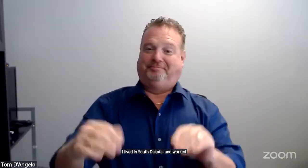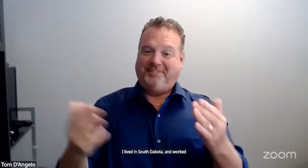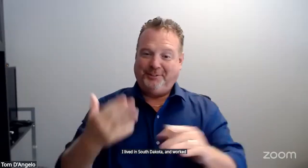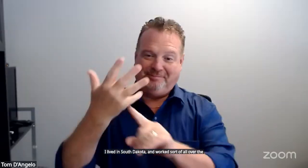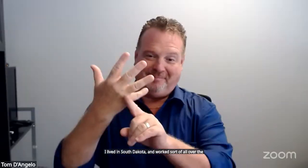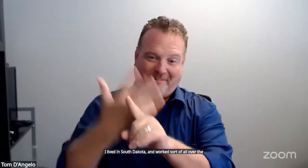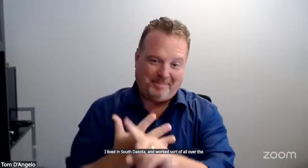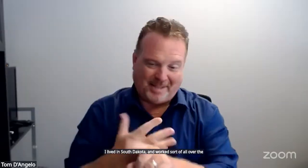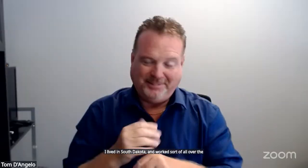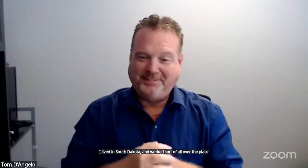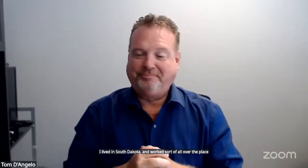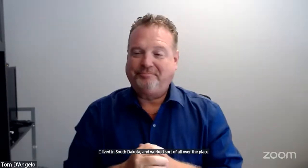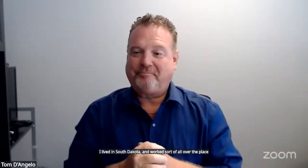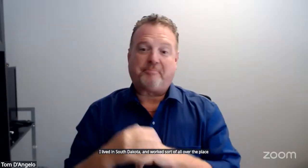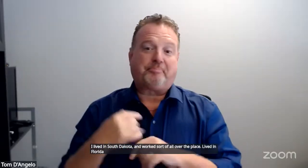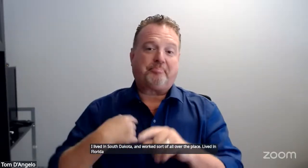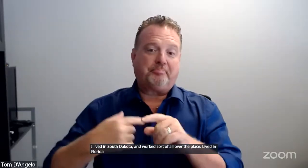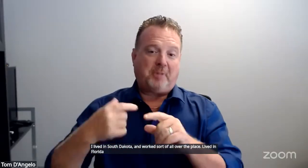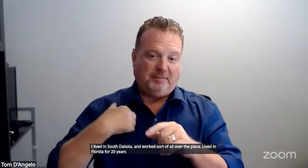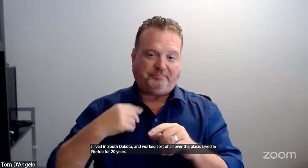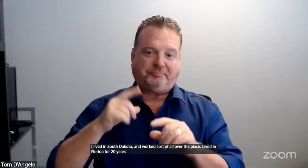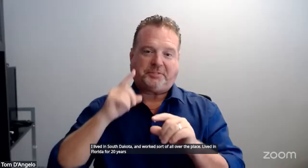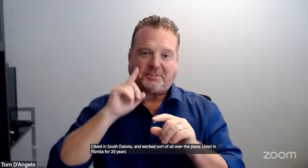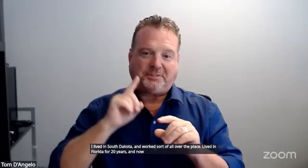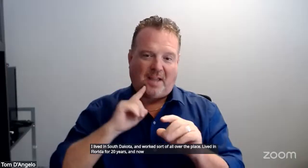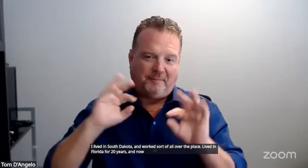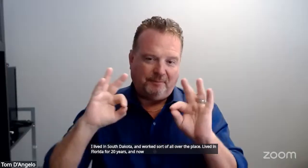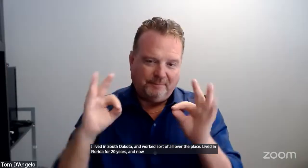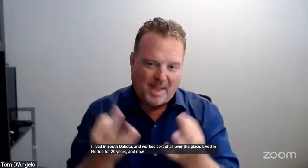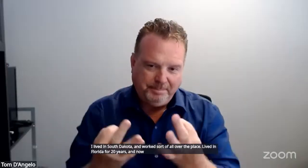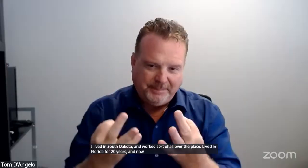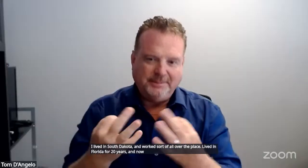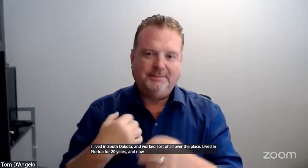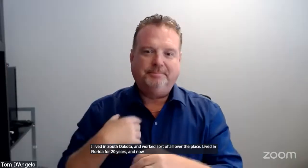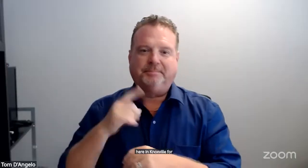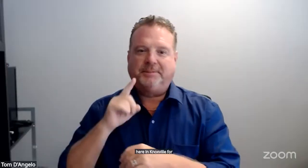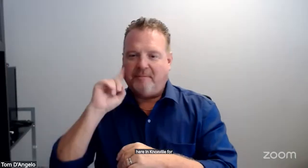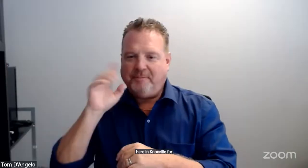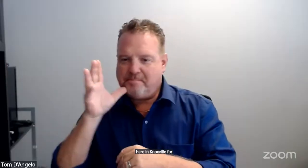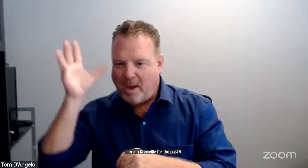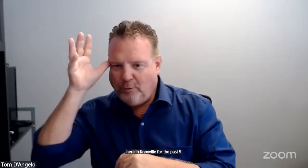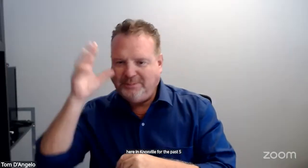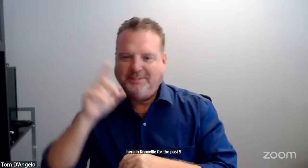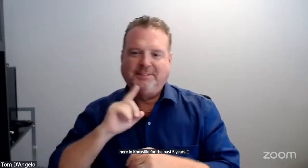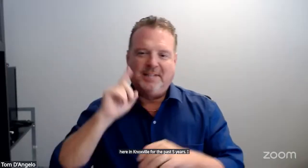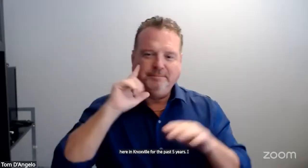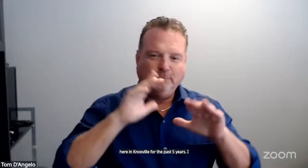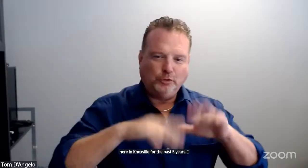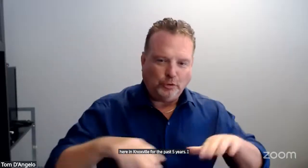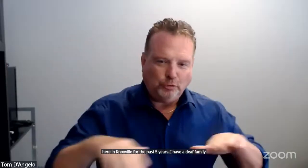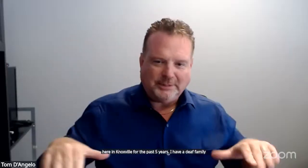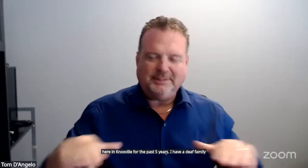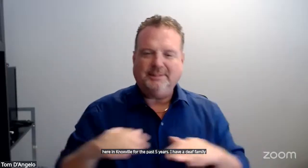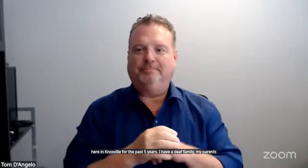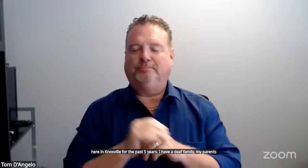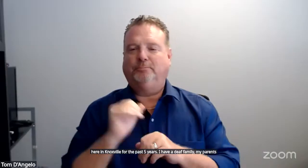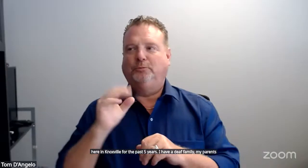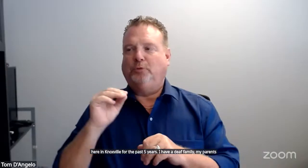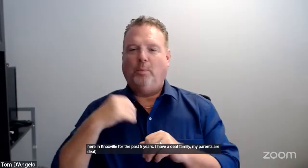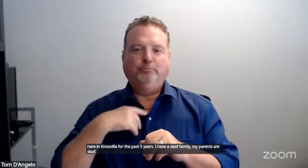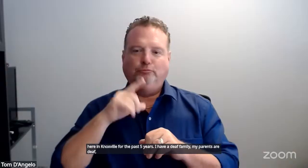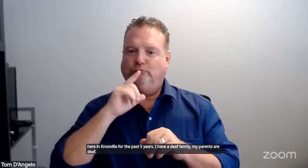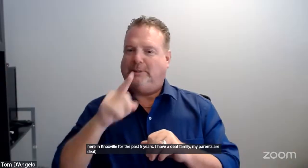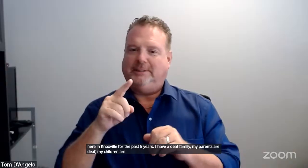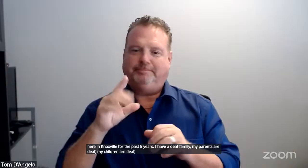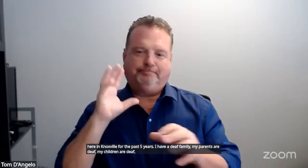over the place. Lived in Florida for 20 years and now here in Knoxville for the past 5 years. I have a deaf family. My parents are deaf. My